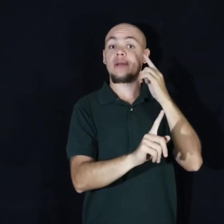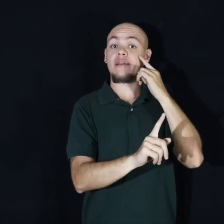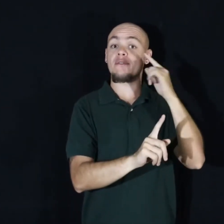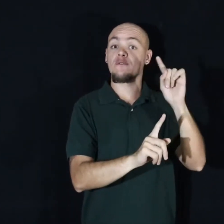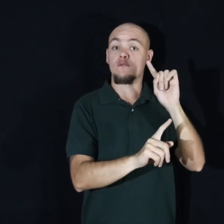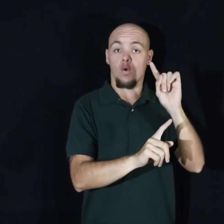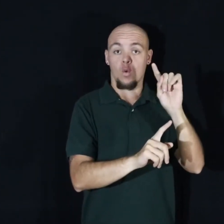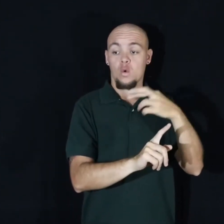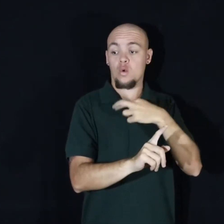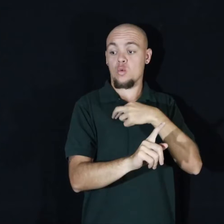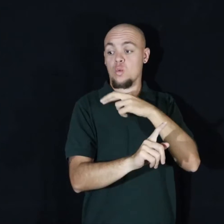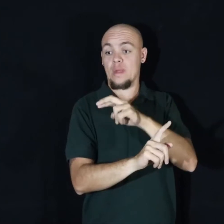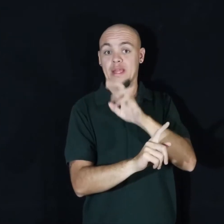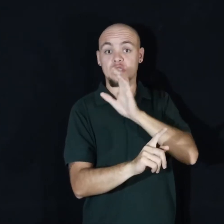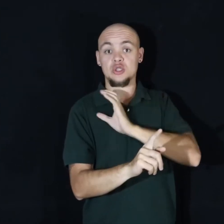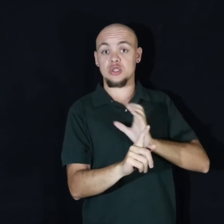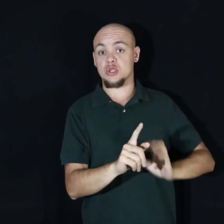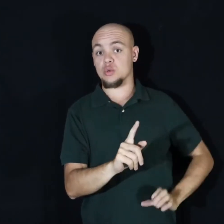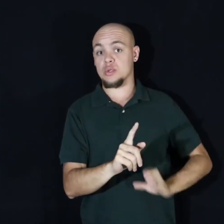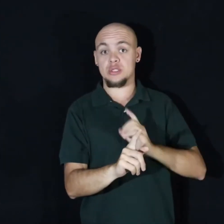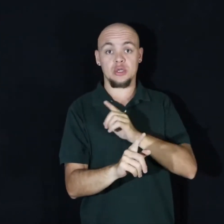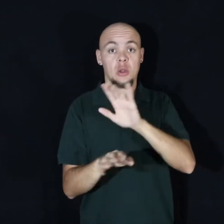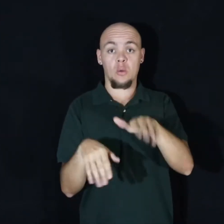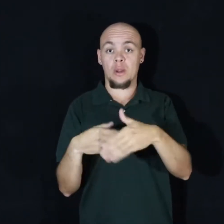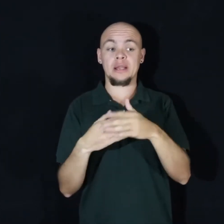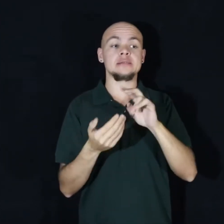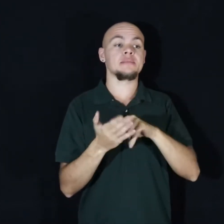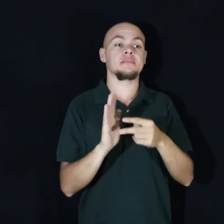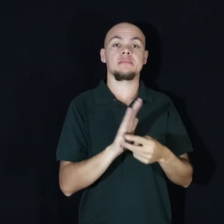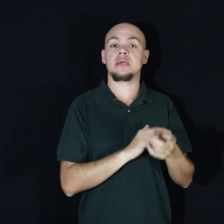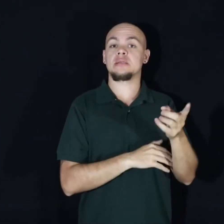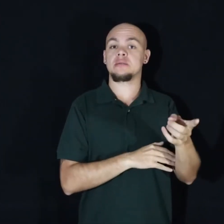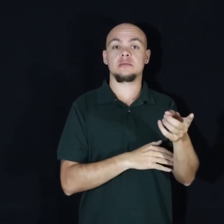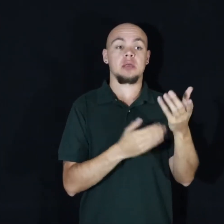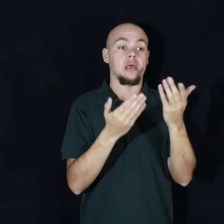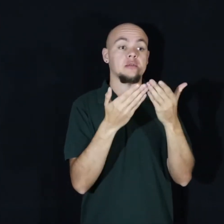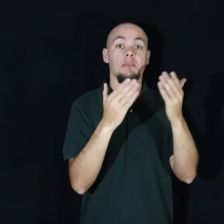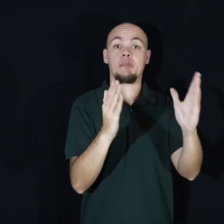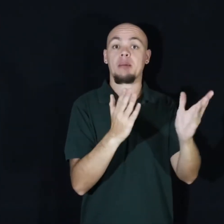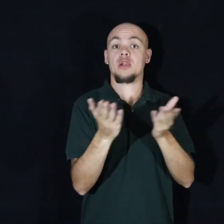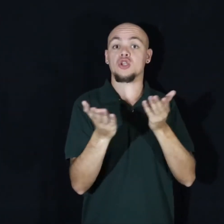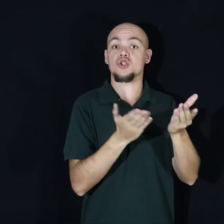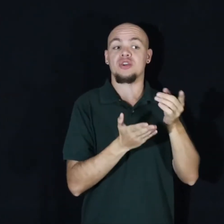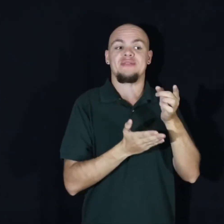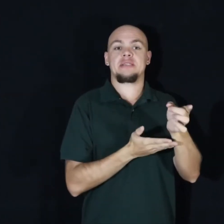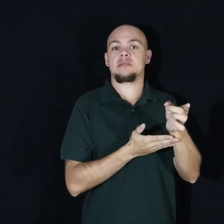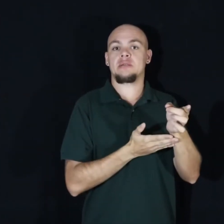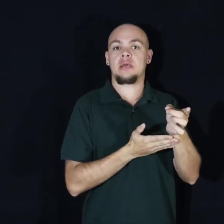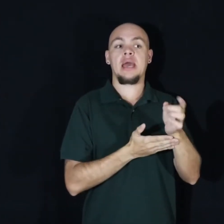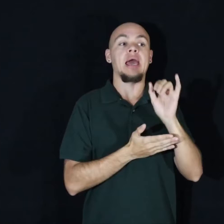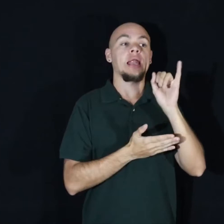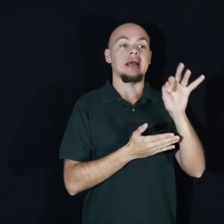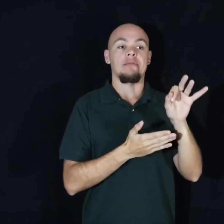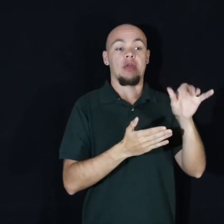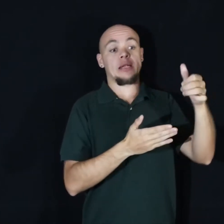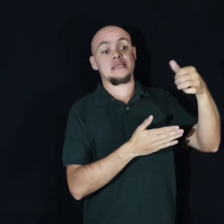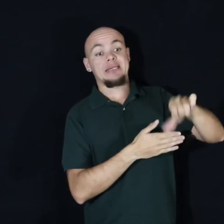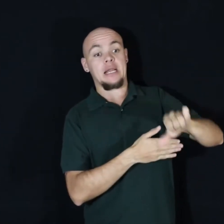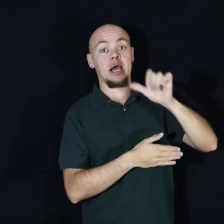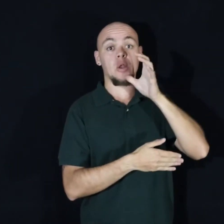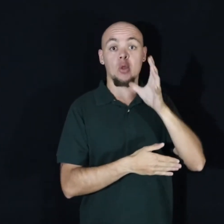property was not set aside exclusively for Christian weddings. And so by doing this, they